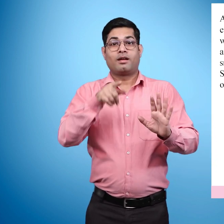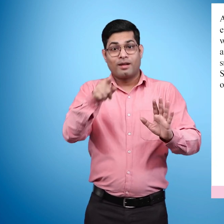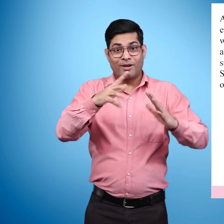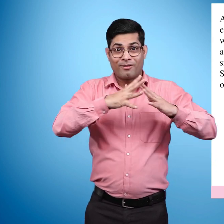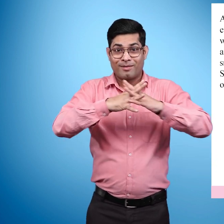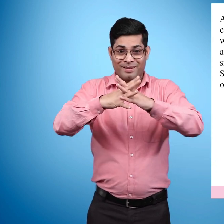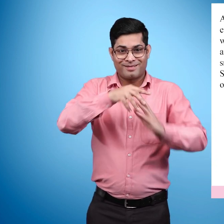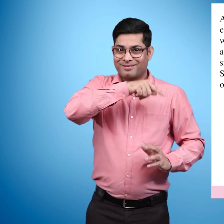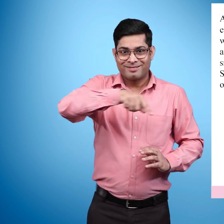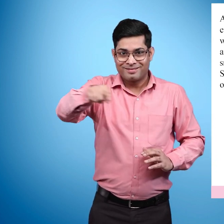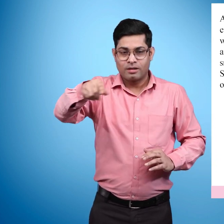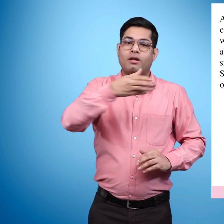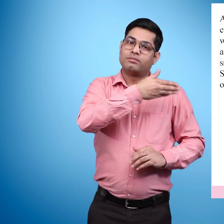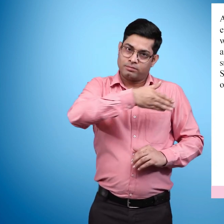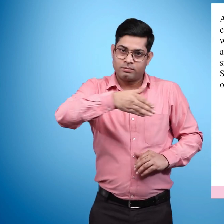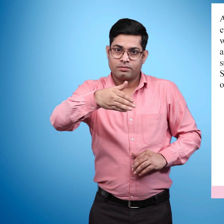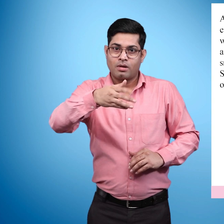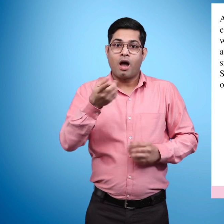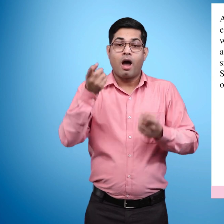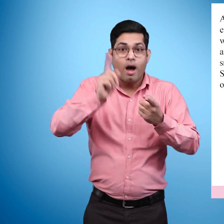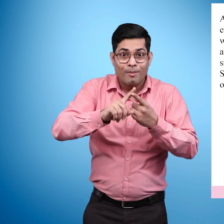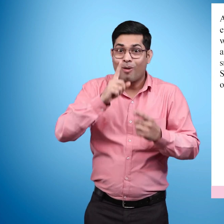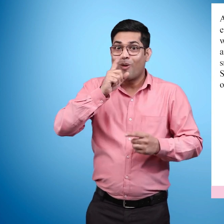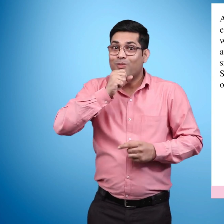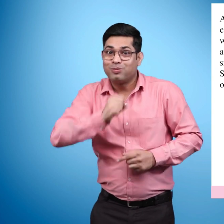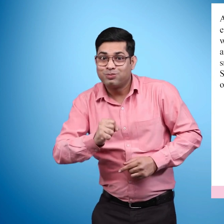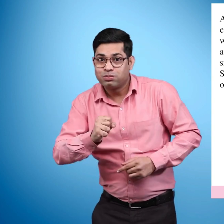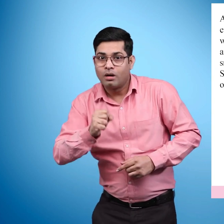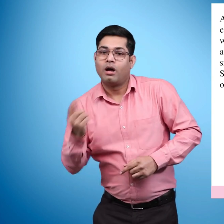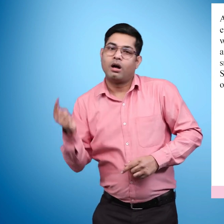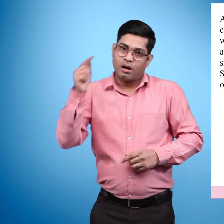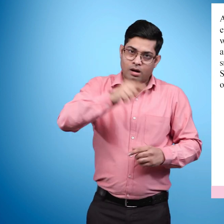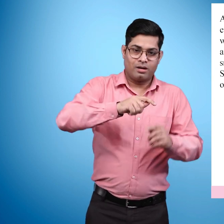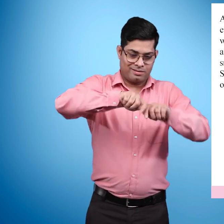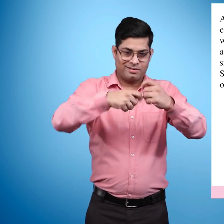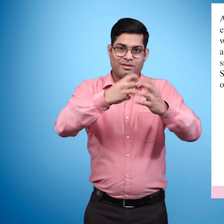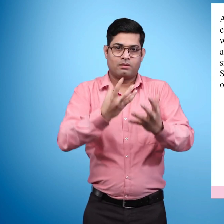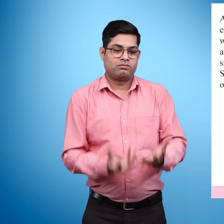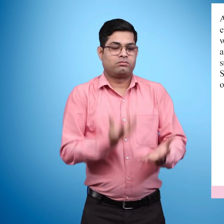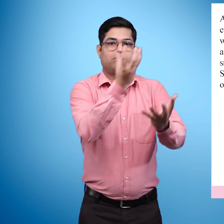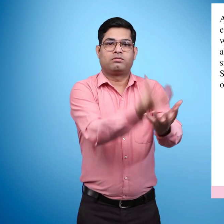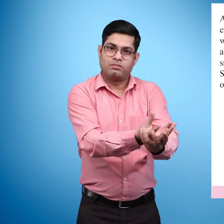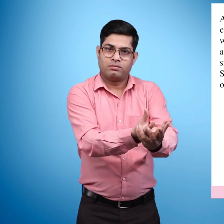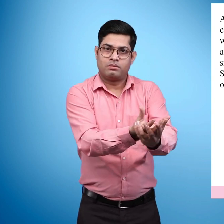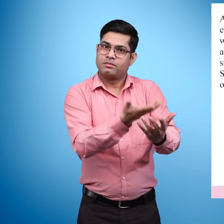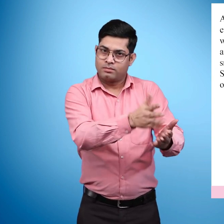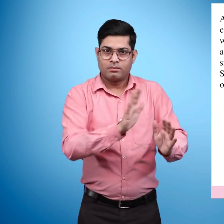west. Just then, an old woman came forward and thrust a small packet into his